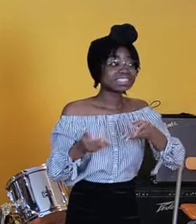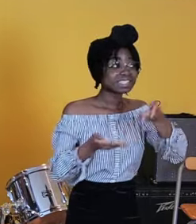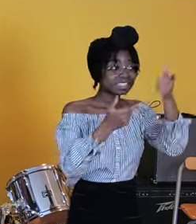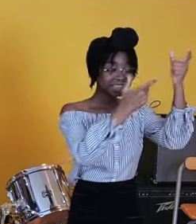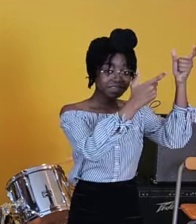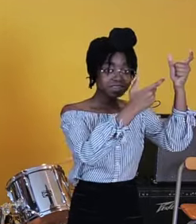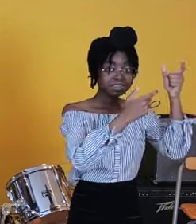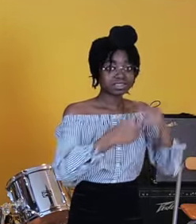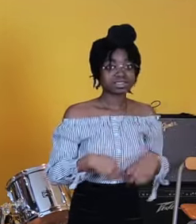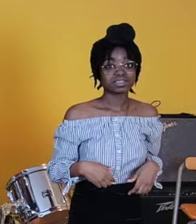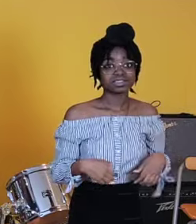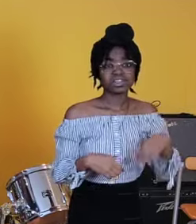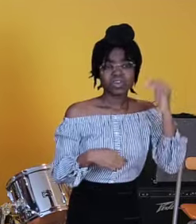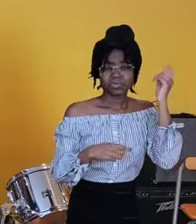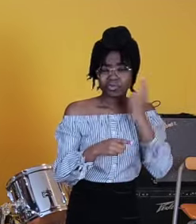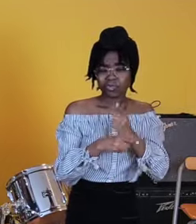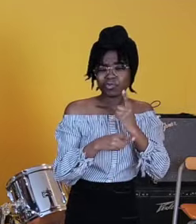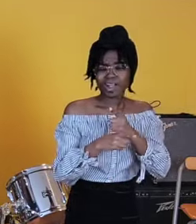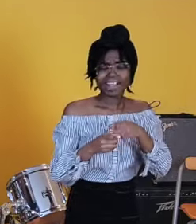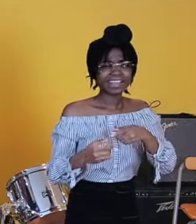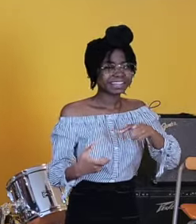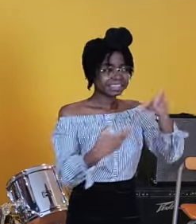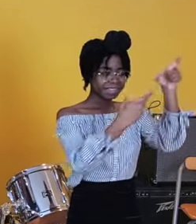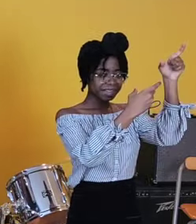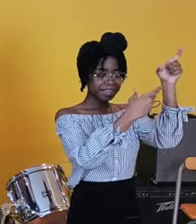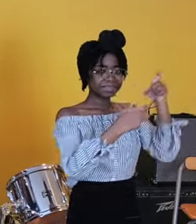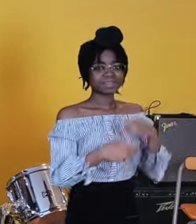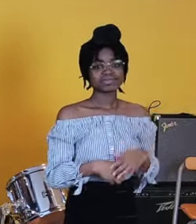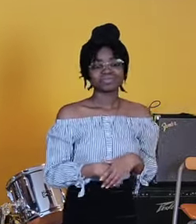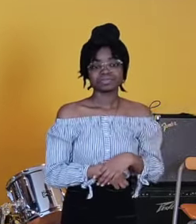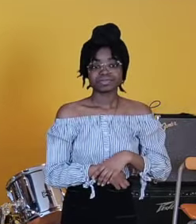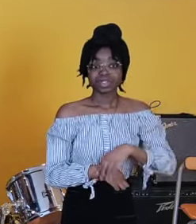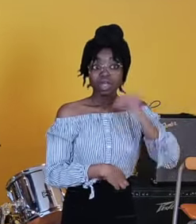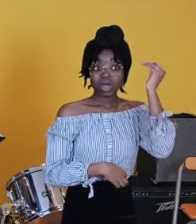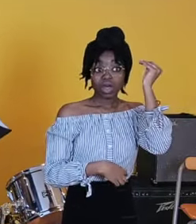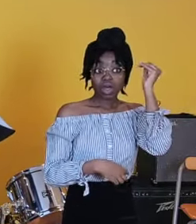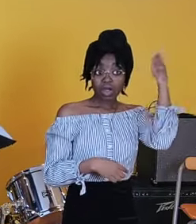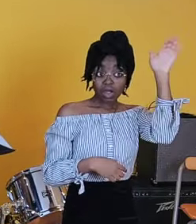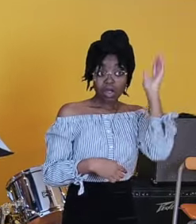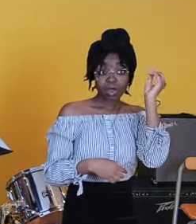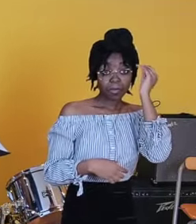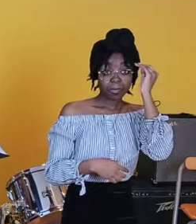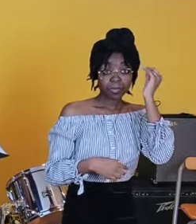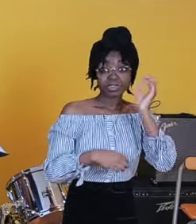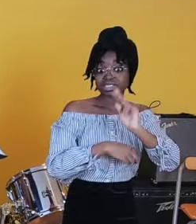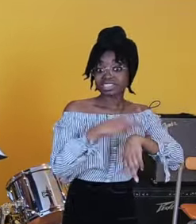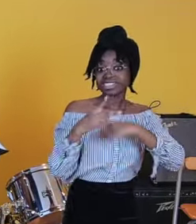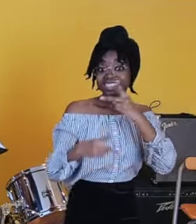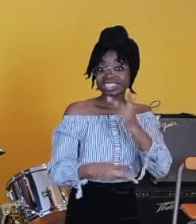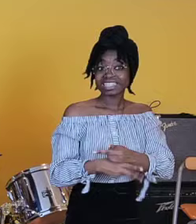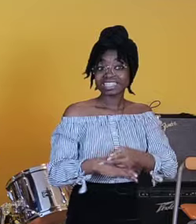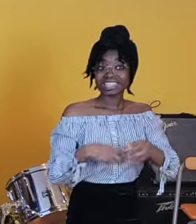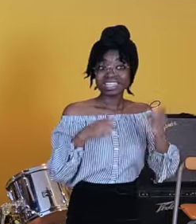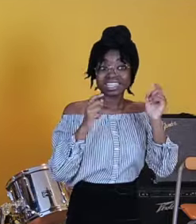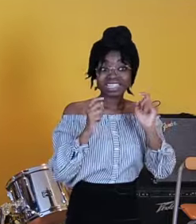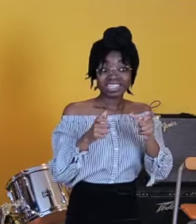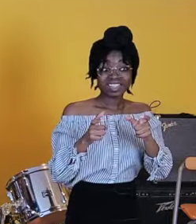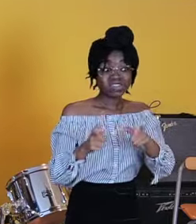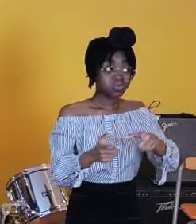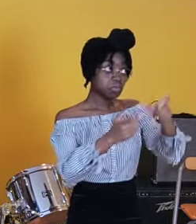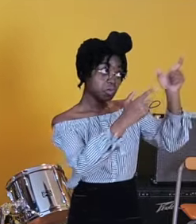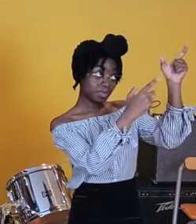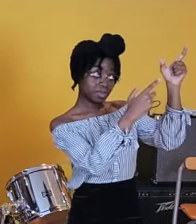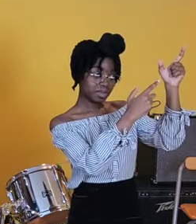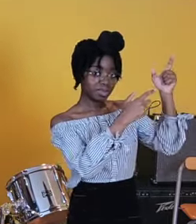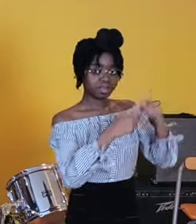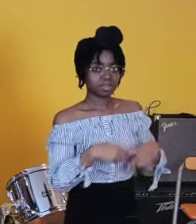this morning, that's very important for us to understand that God knows the kind of gifts that we offer to him. God knows the kind of gifts that we give to him,